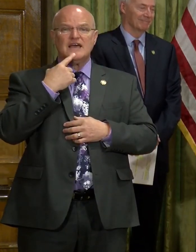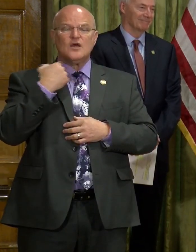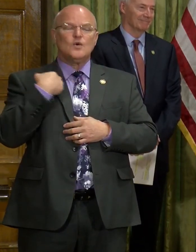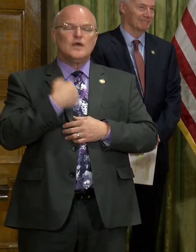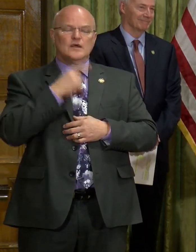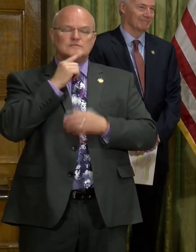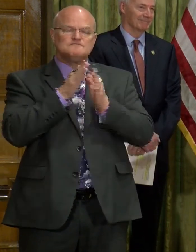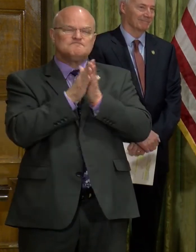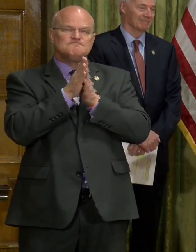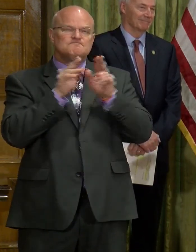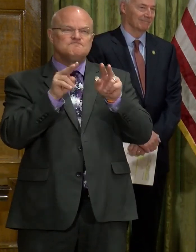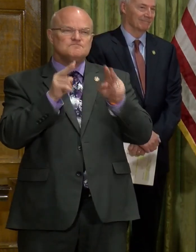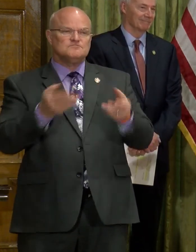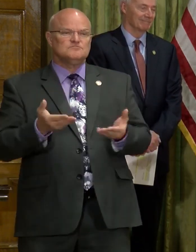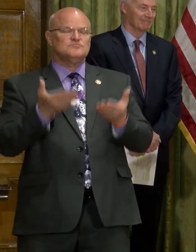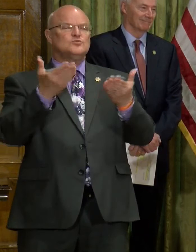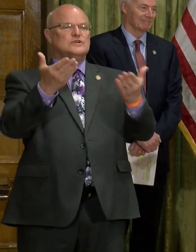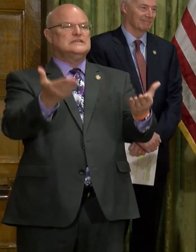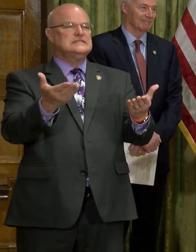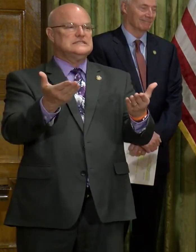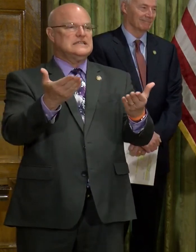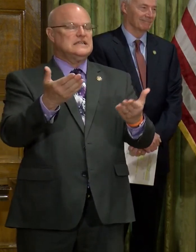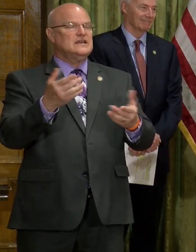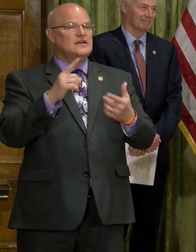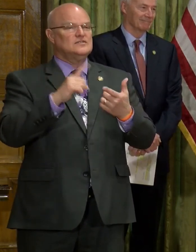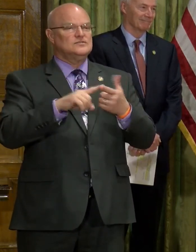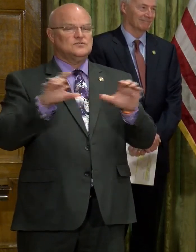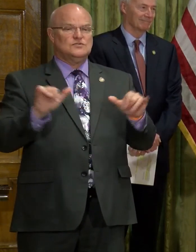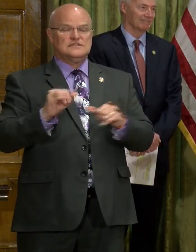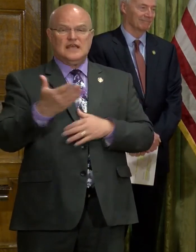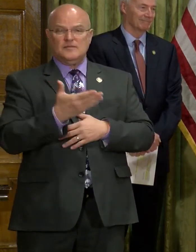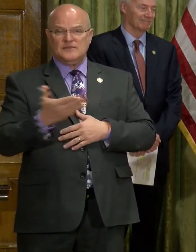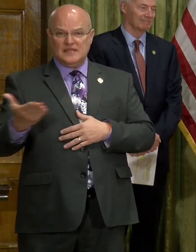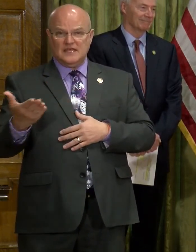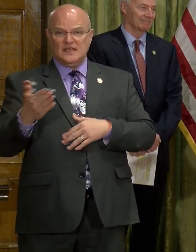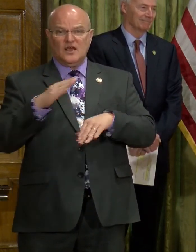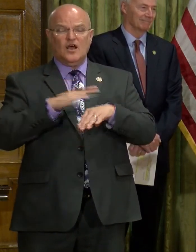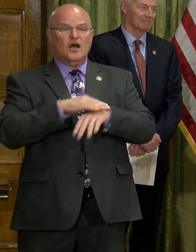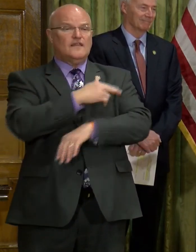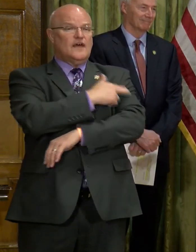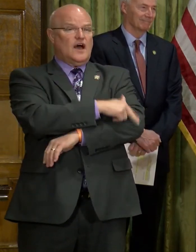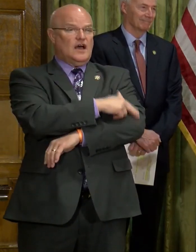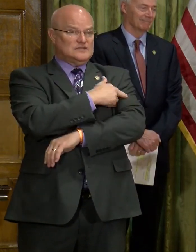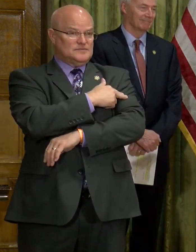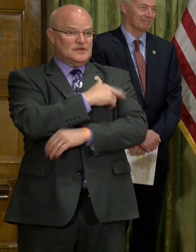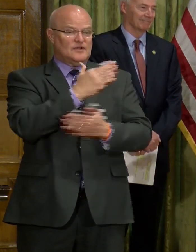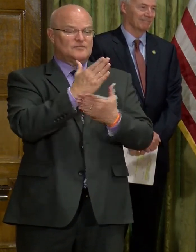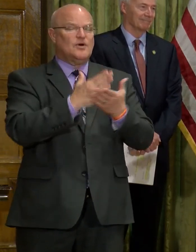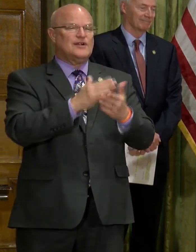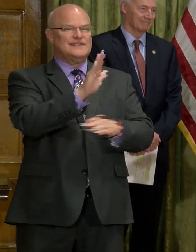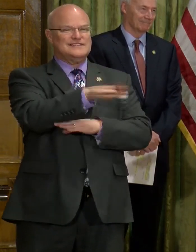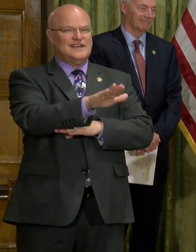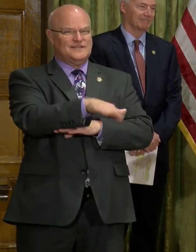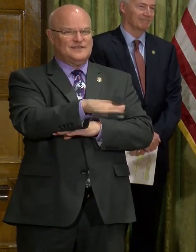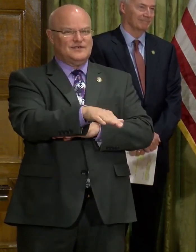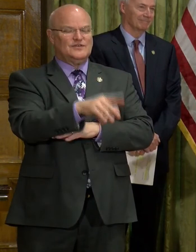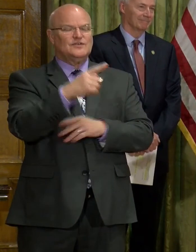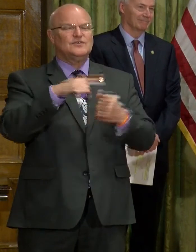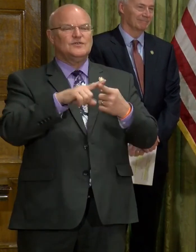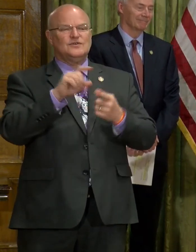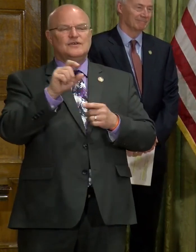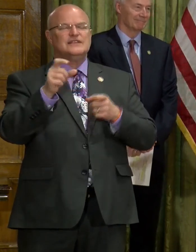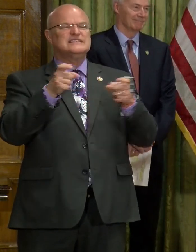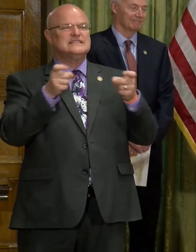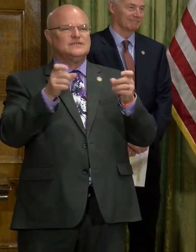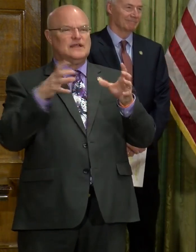looking forward to presenting a proposal to do the same thing on the hospital side this afternoon to the steering committee,